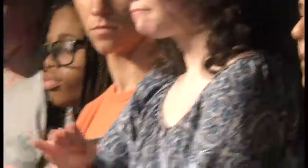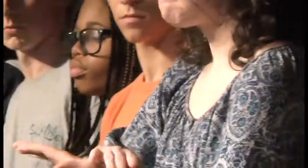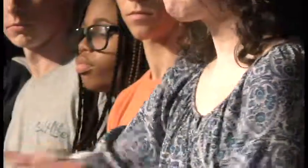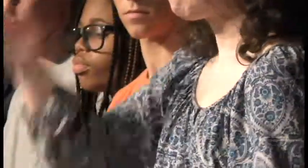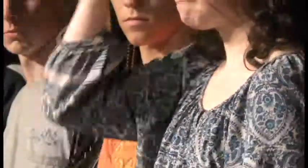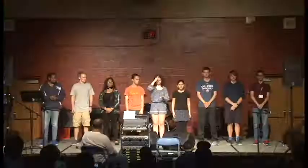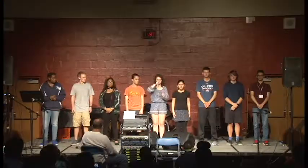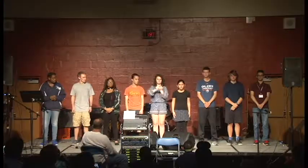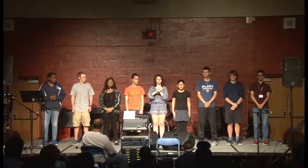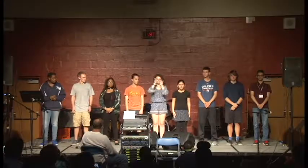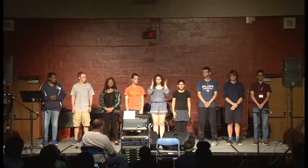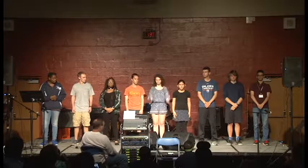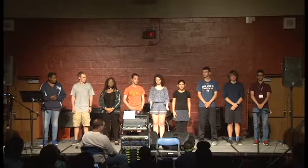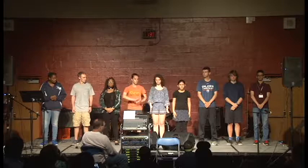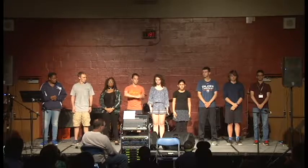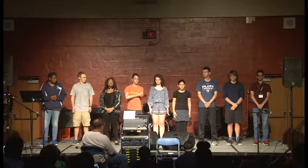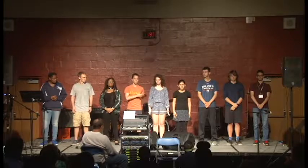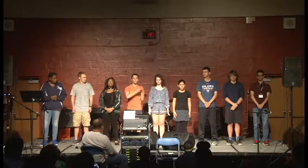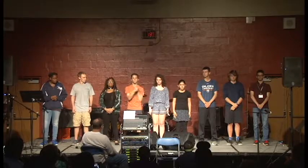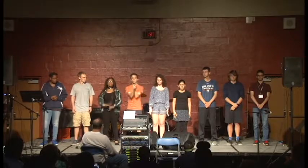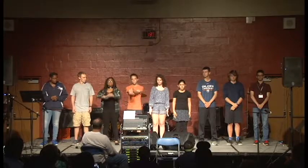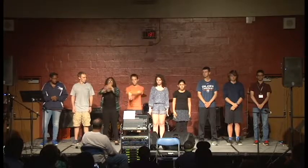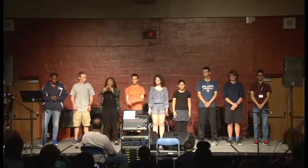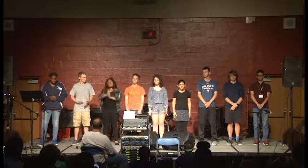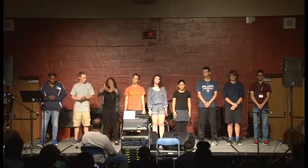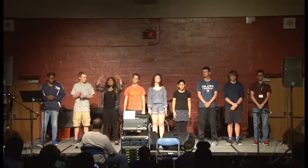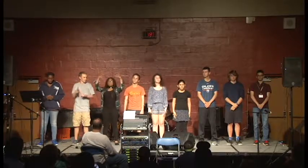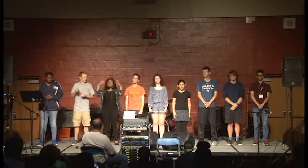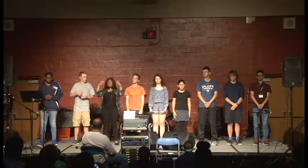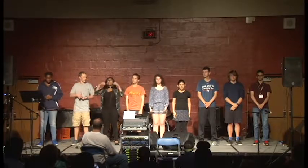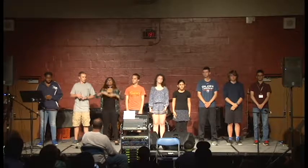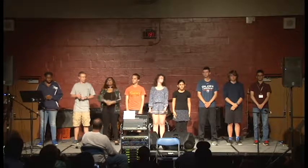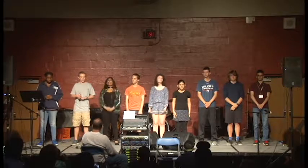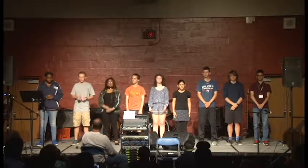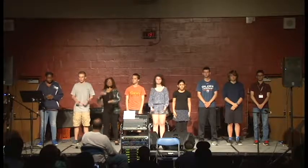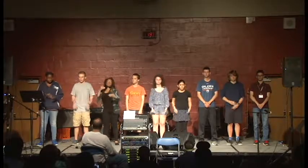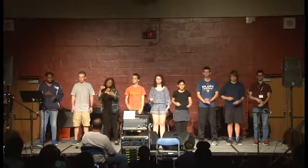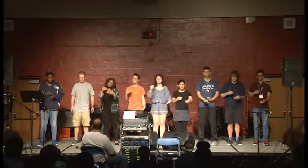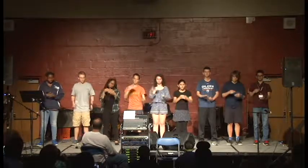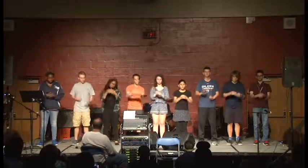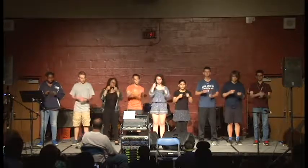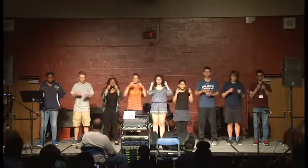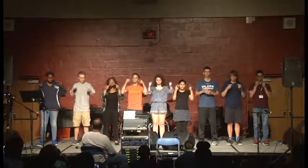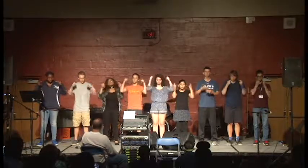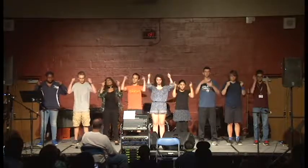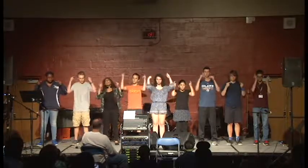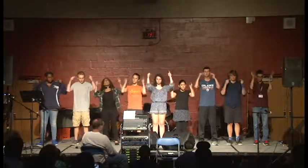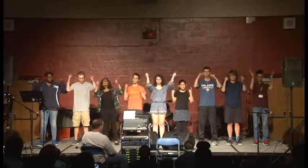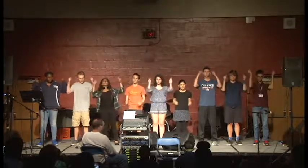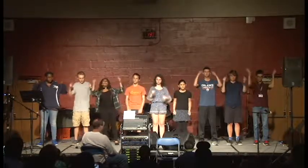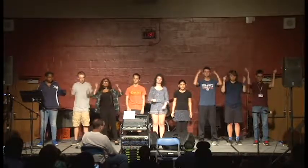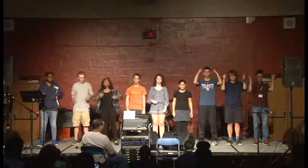be believers, be leaders, be astronauts, be champions We're standing in the heart of faith,